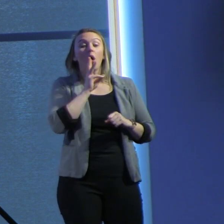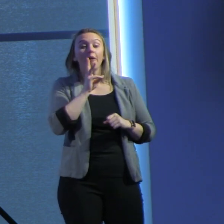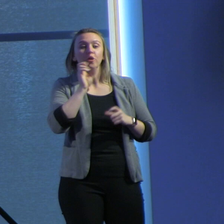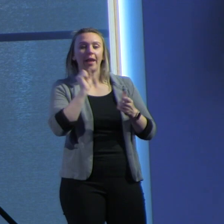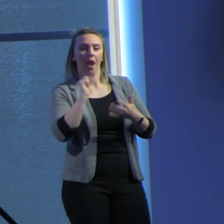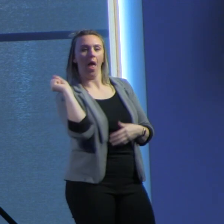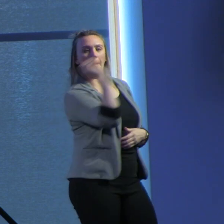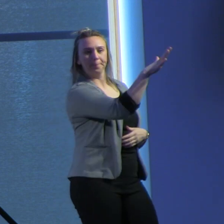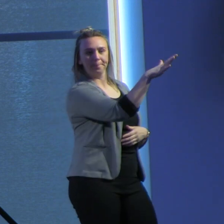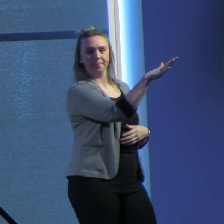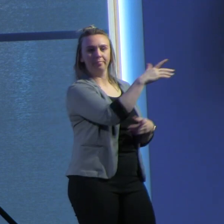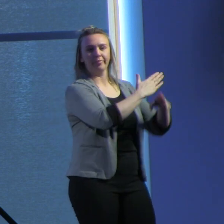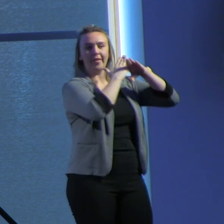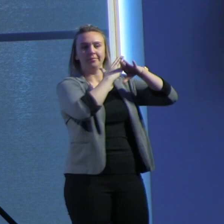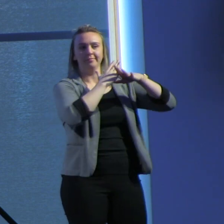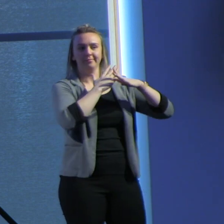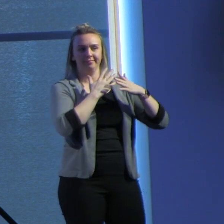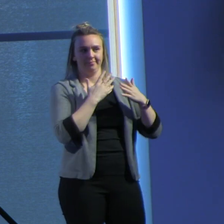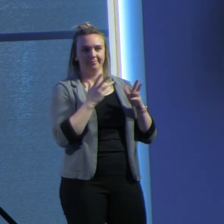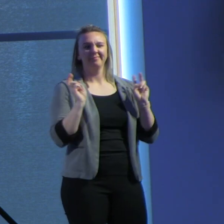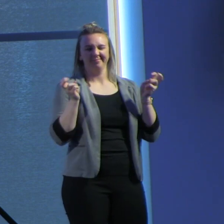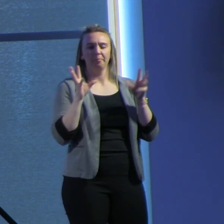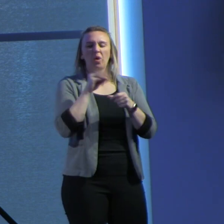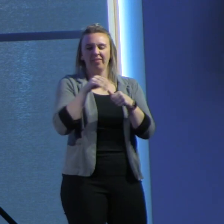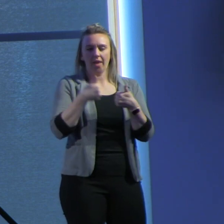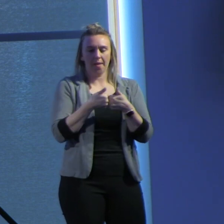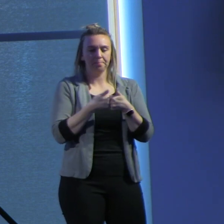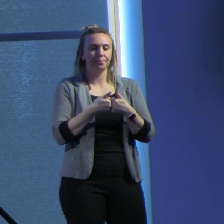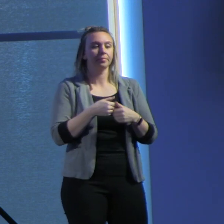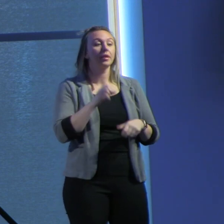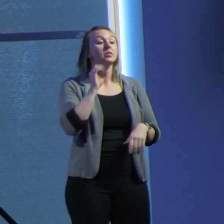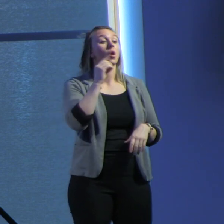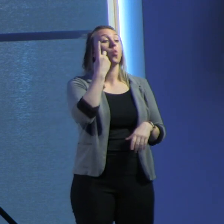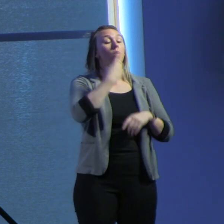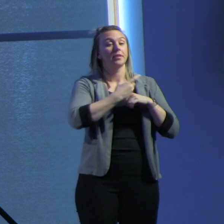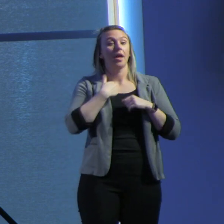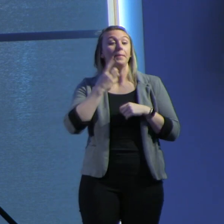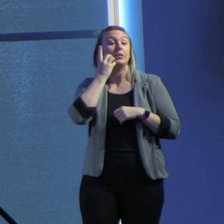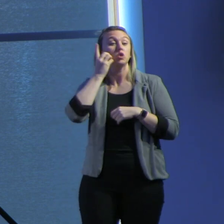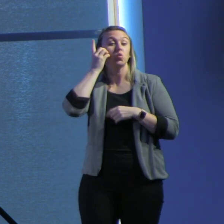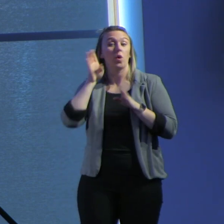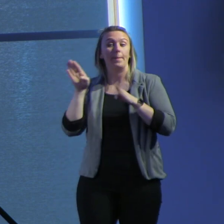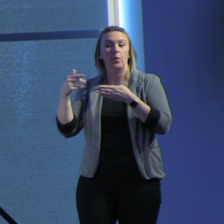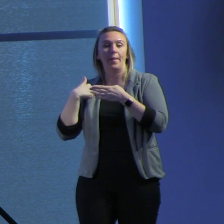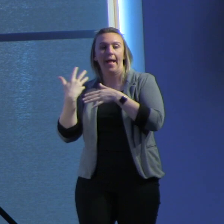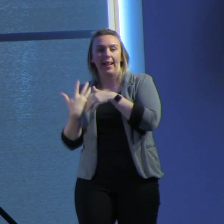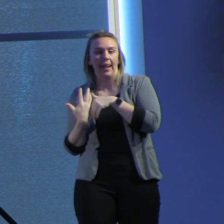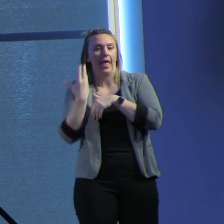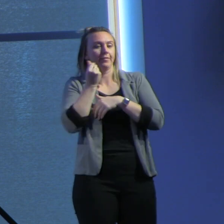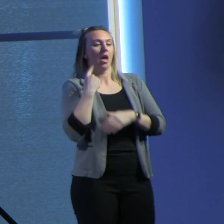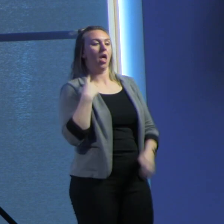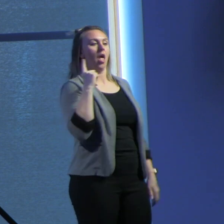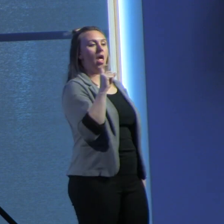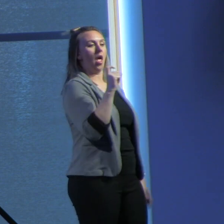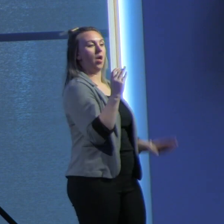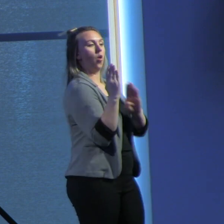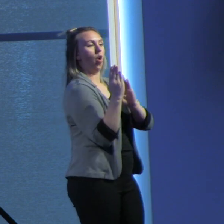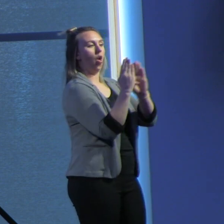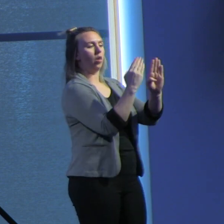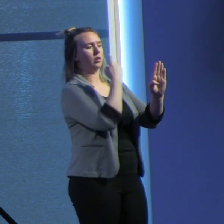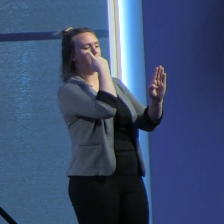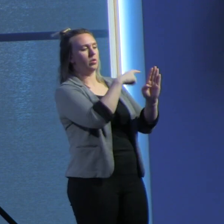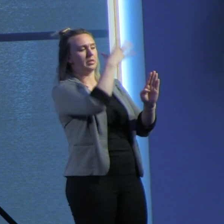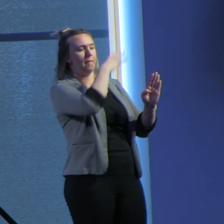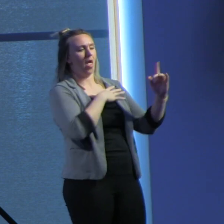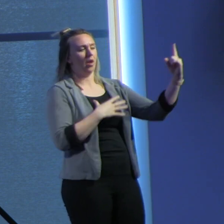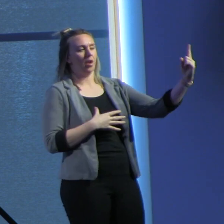water. And I left my dorm room and walked down the hall, and I noticed a guy in the hallway, and